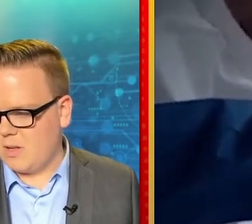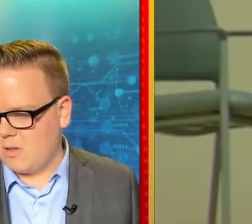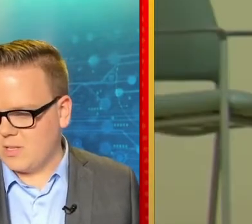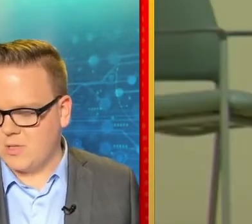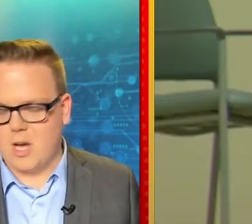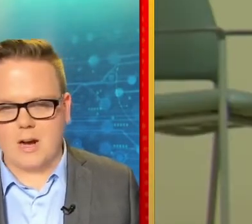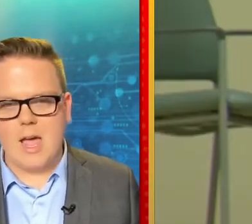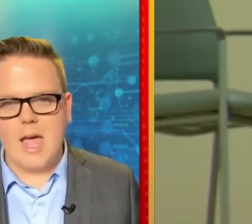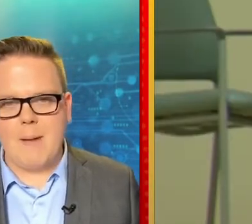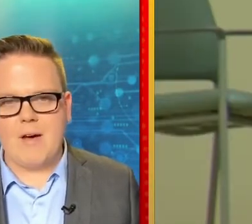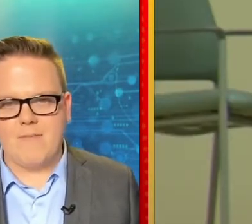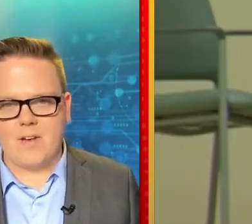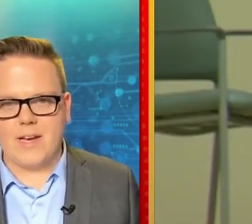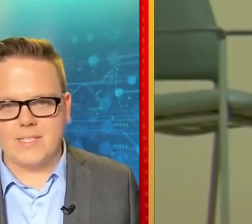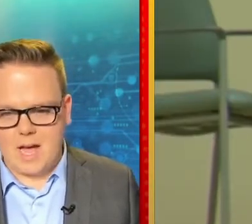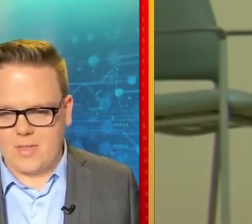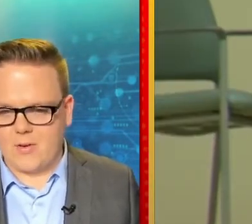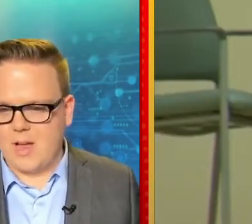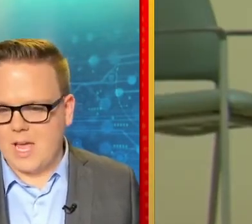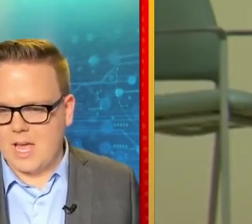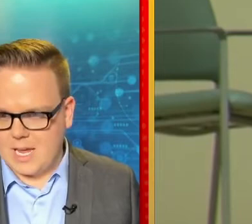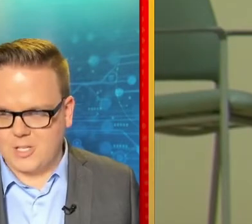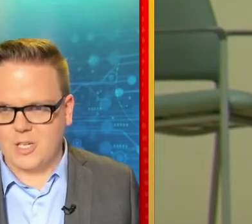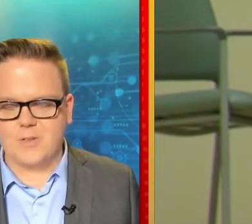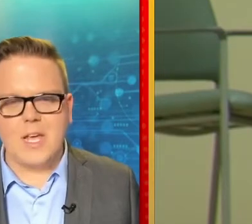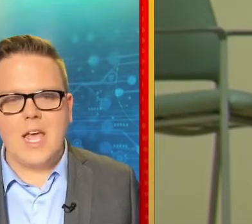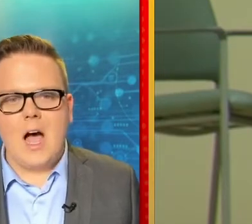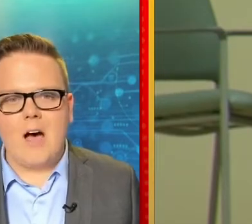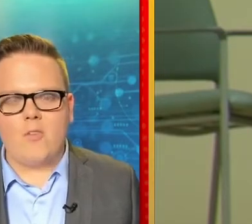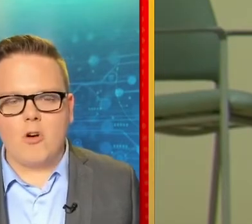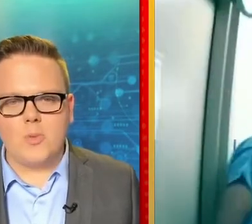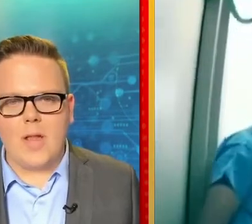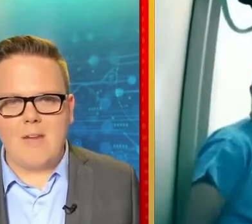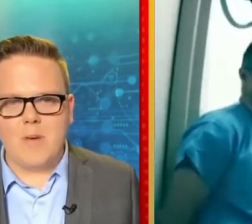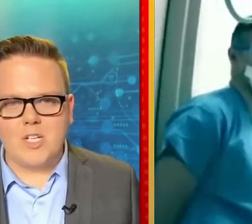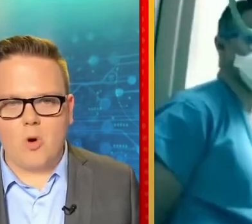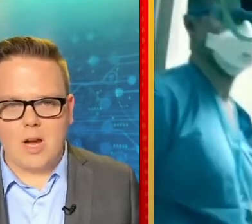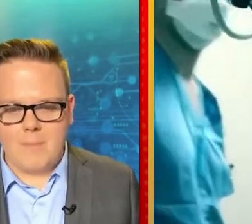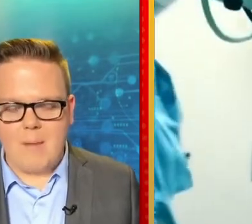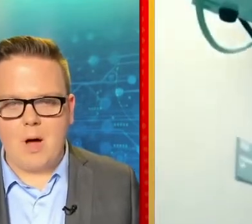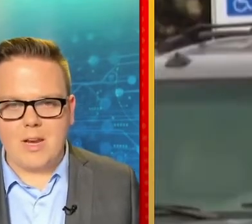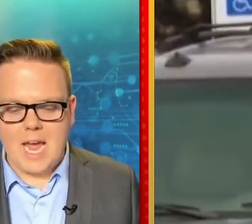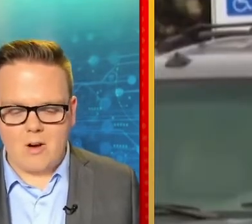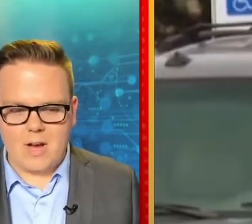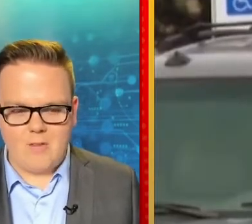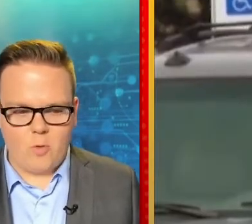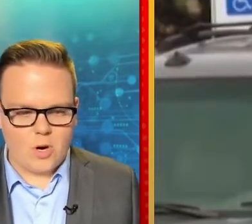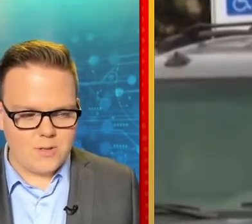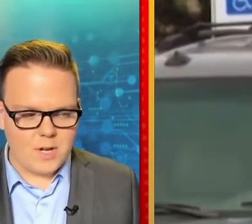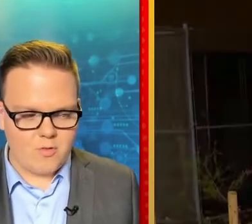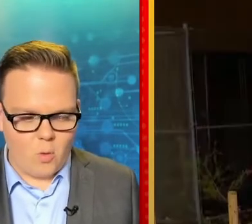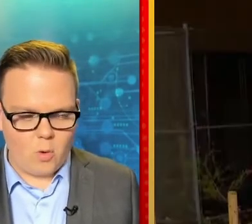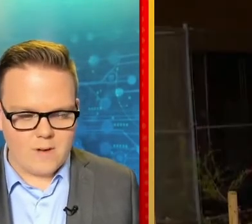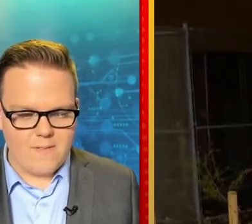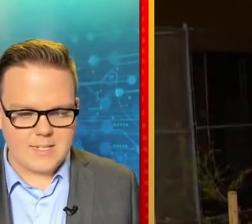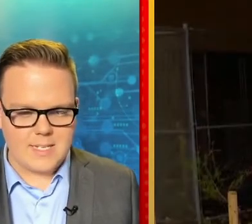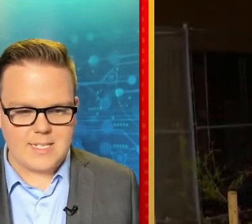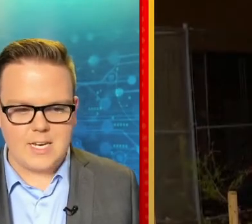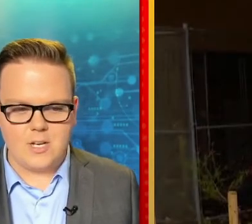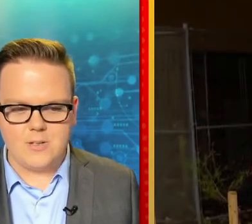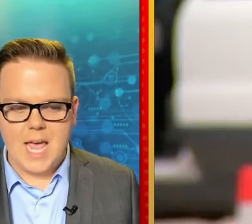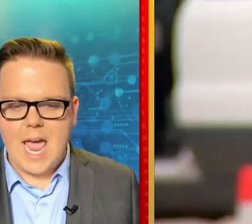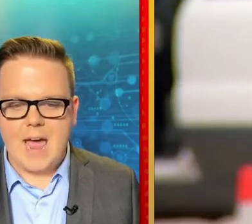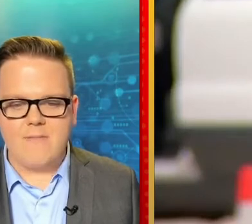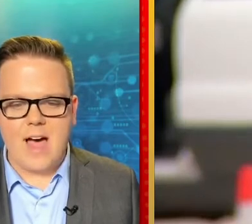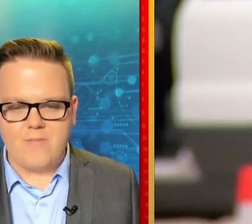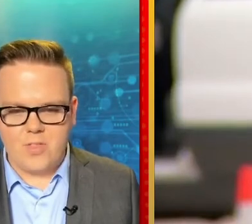but he'll also talk about various other issues. Of course, we'll have much more coming up on KARK4 News at 4 and Fox 16